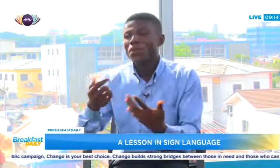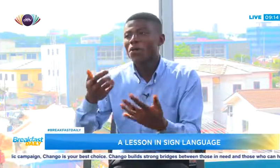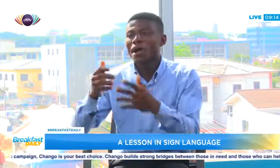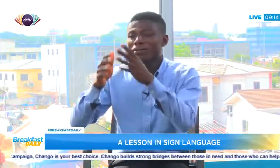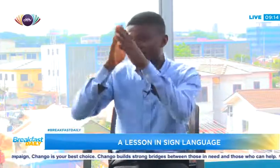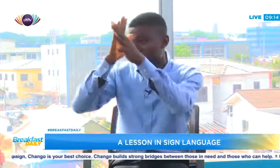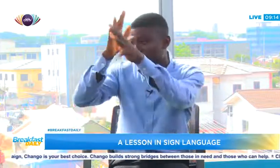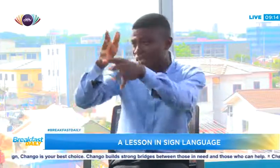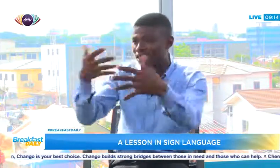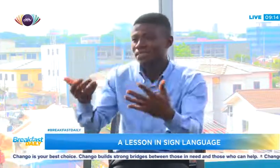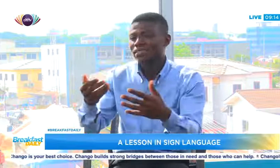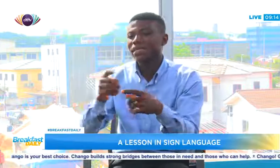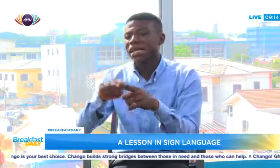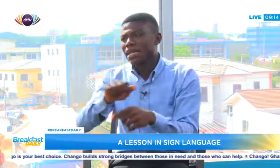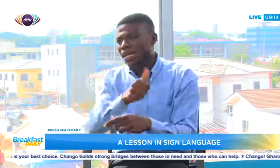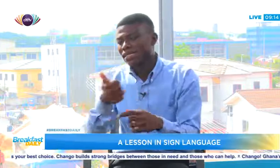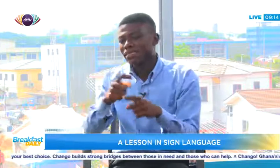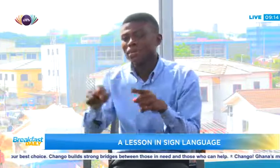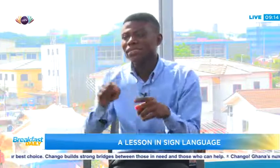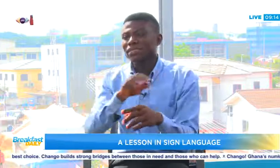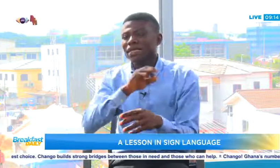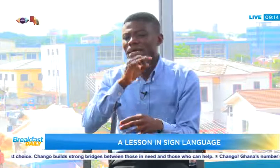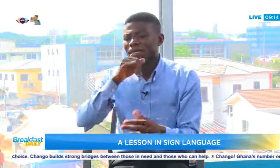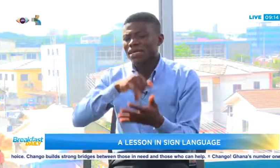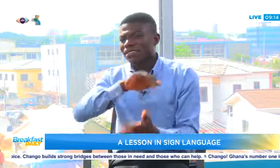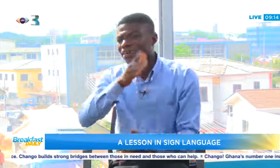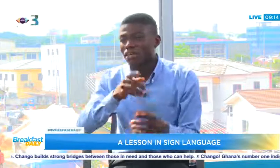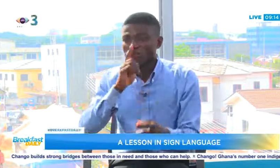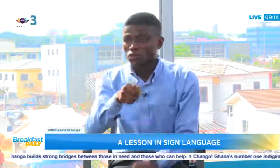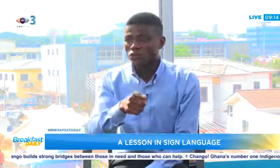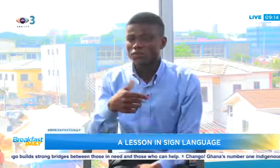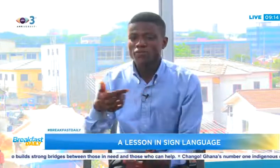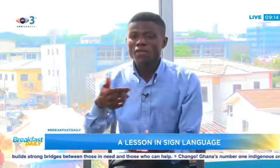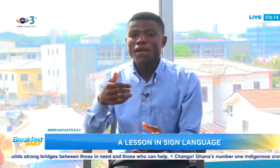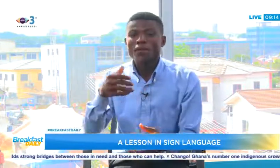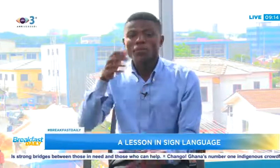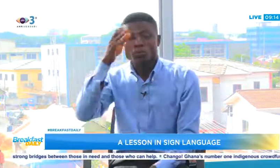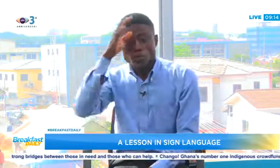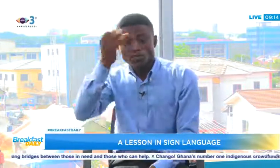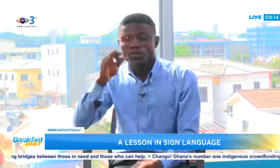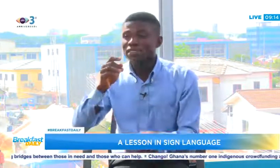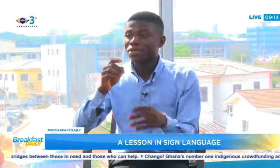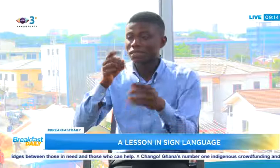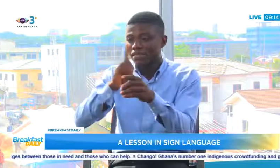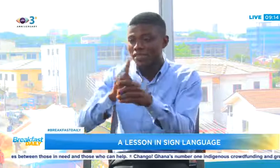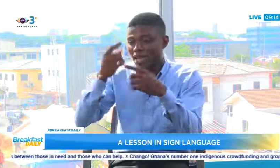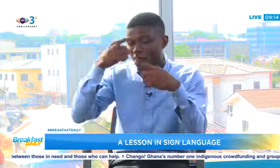our grandfathers and other things, but it's never true. Causes of disability